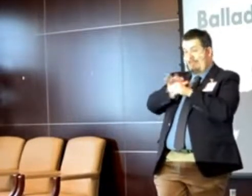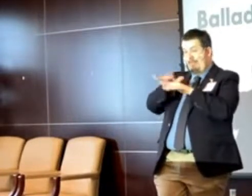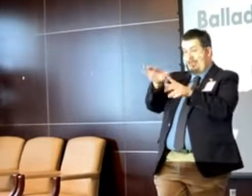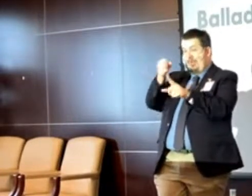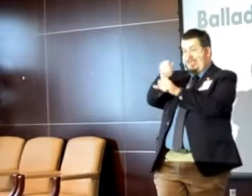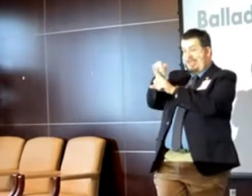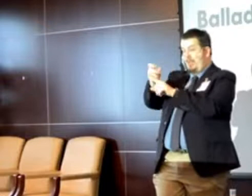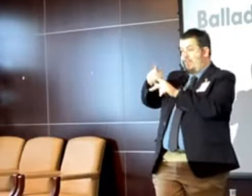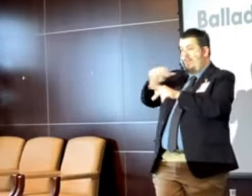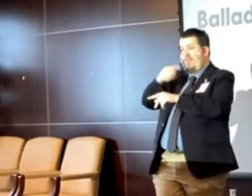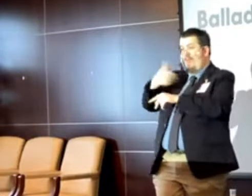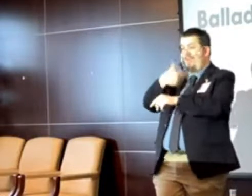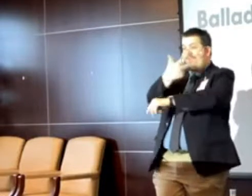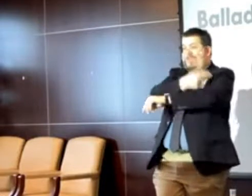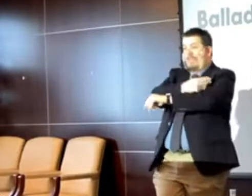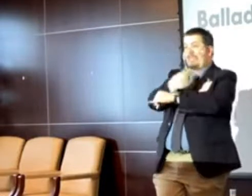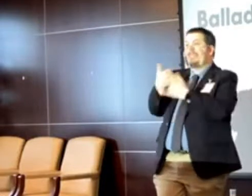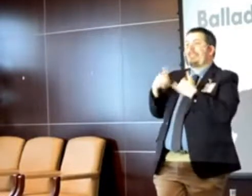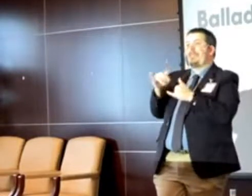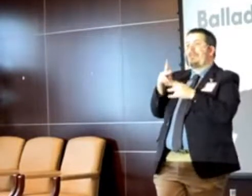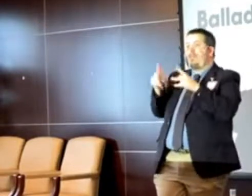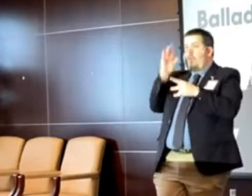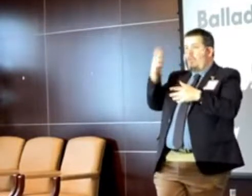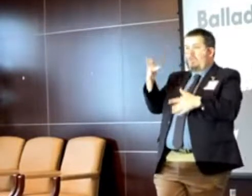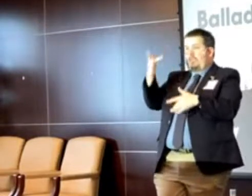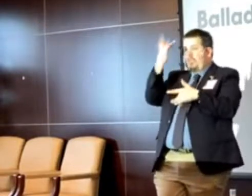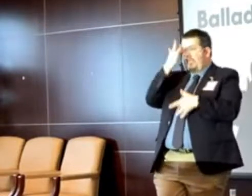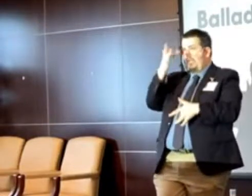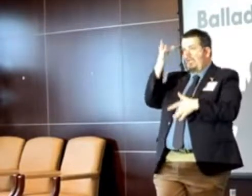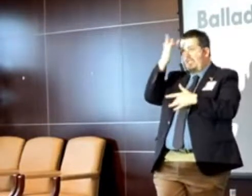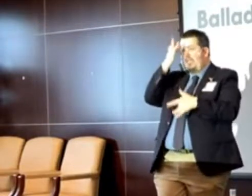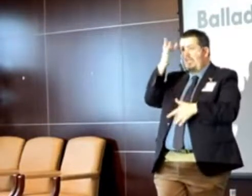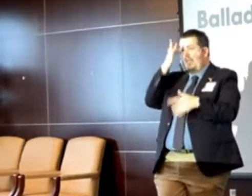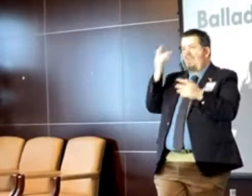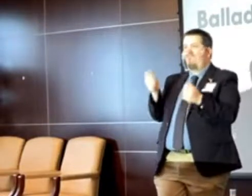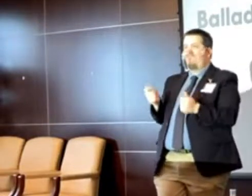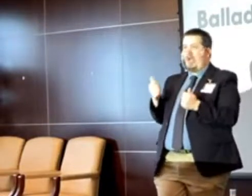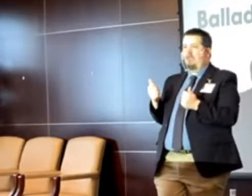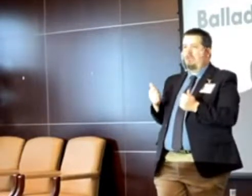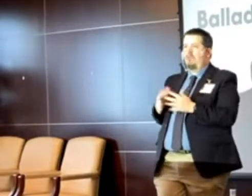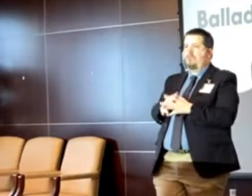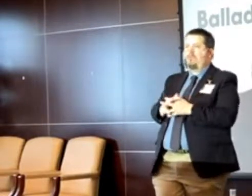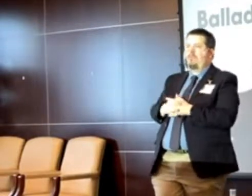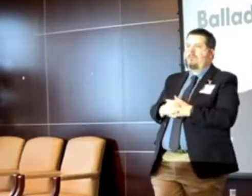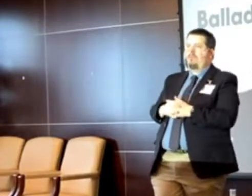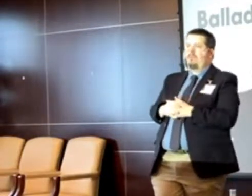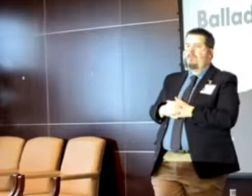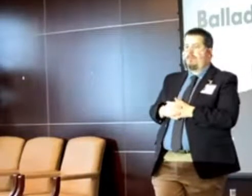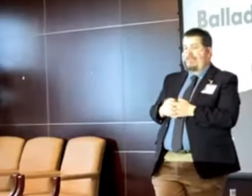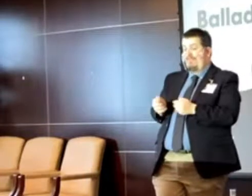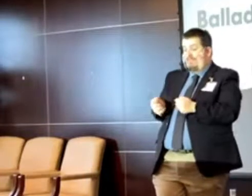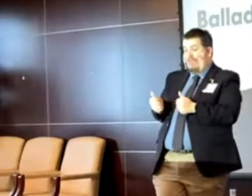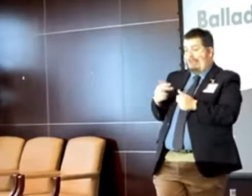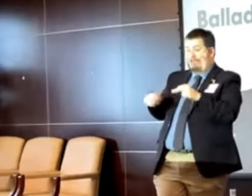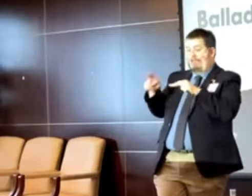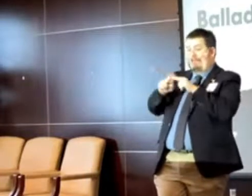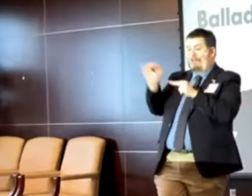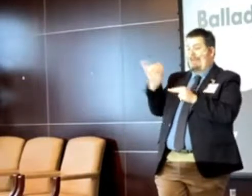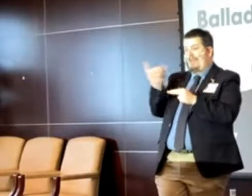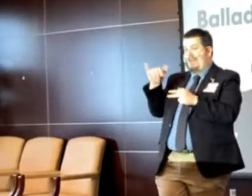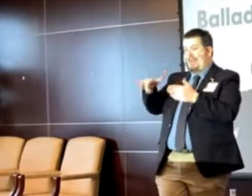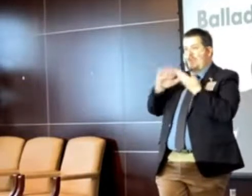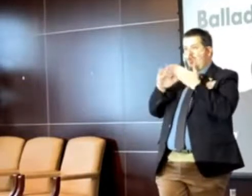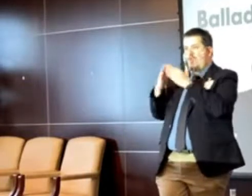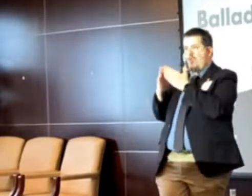population, many people are continuing to get very sick at a much faster rate. The rapid increase in infection within